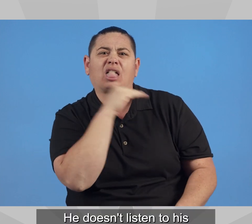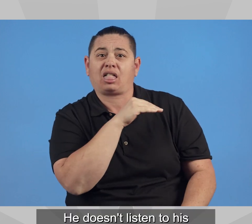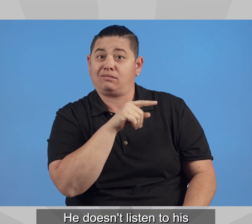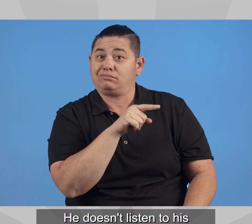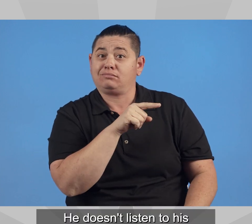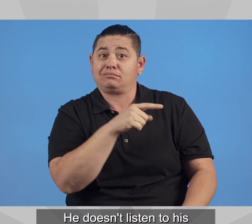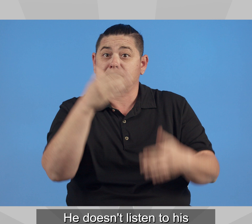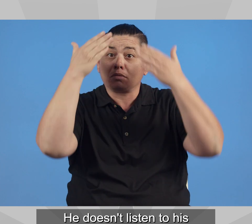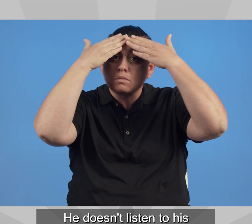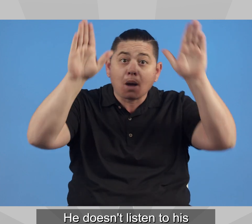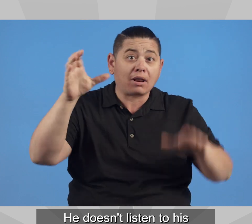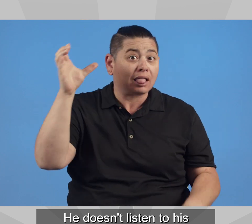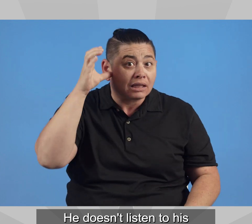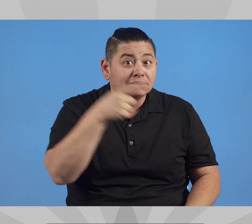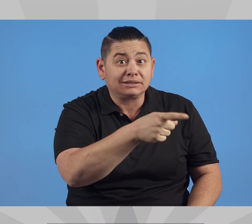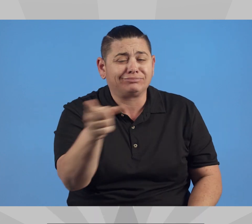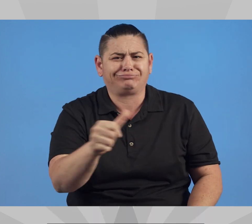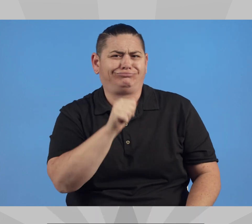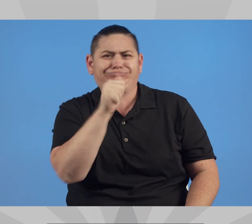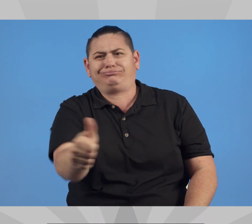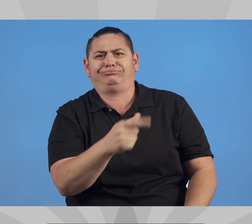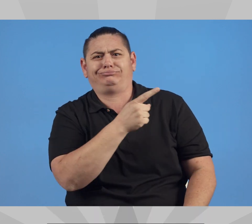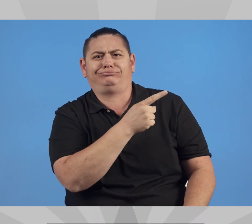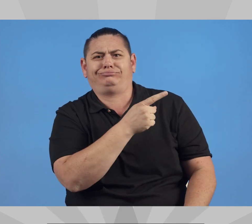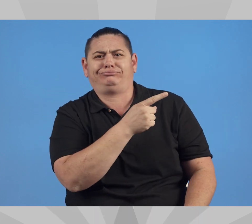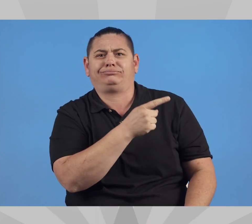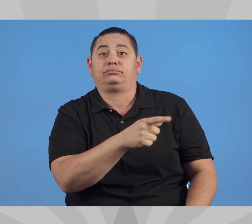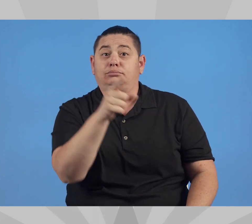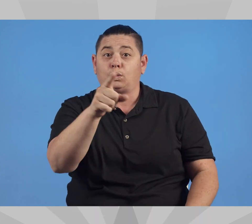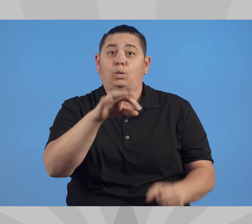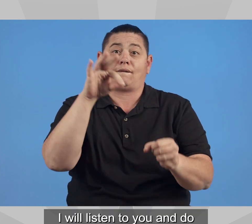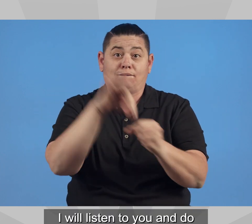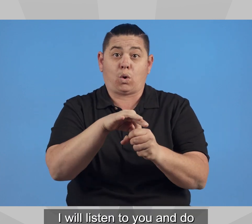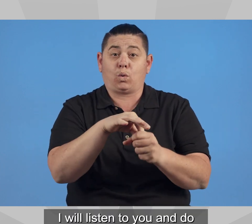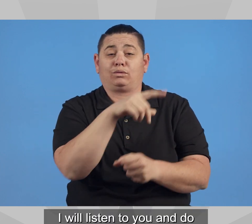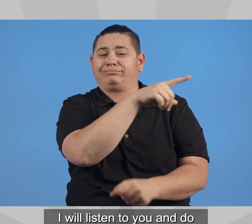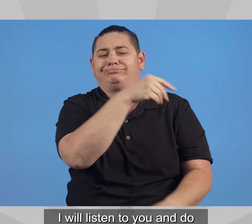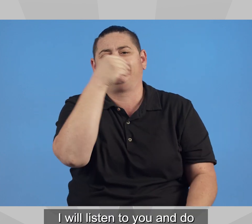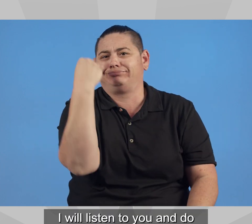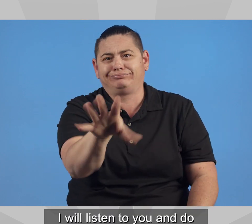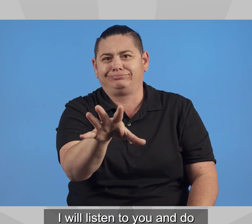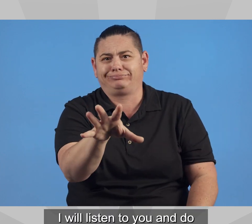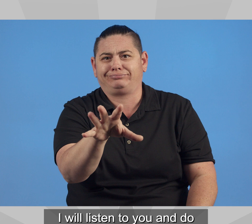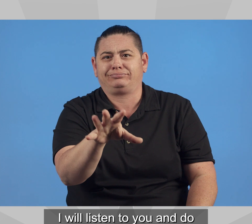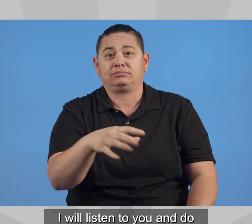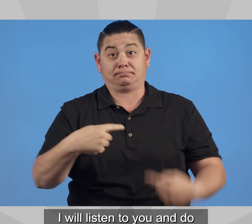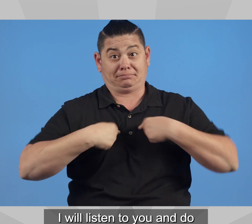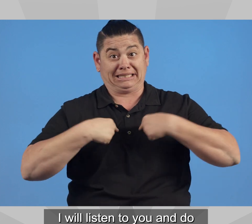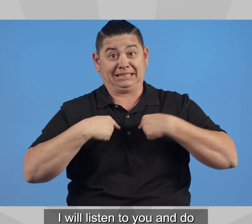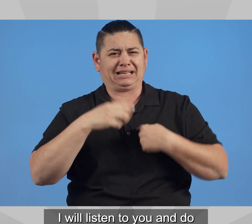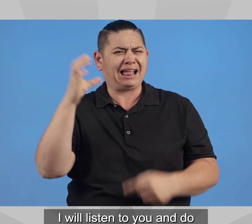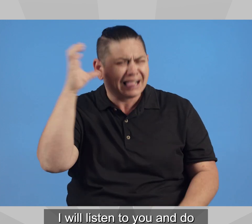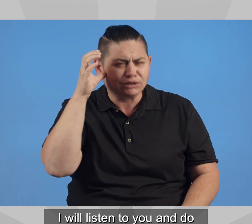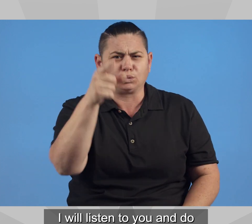his constituents with an open mind or even care how you vote. I will listen to you and do what is best